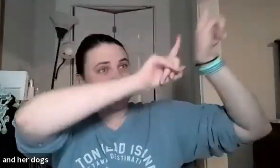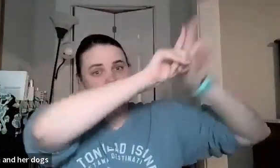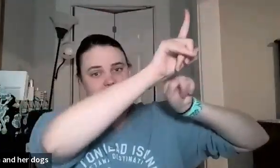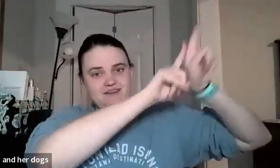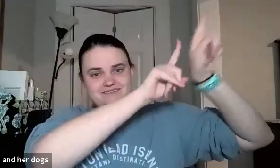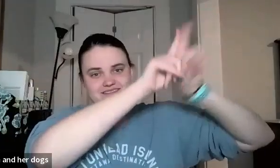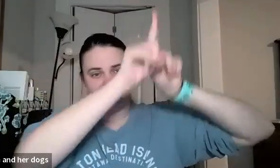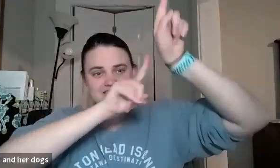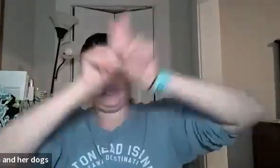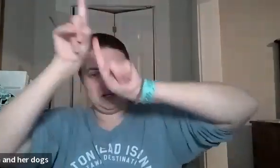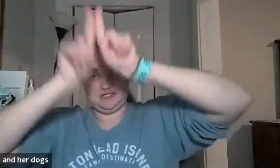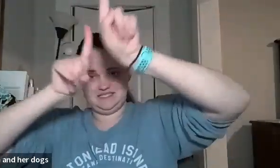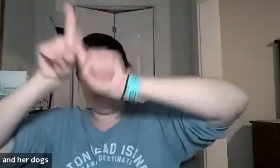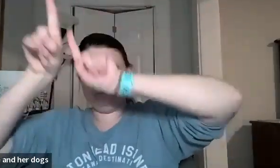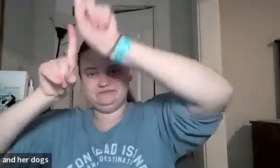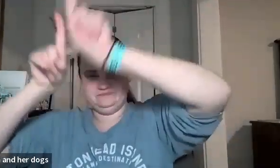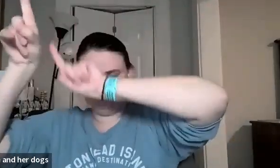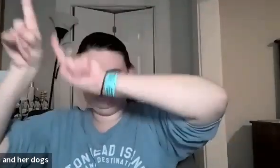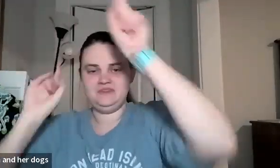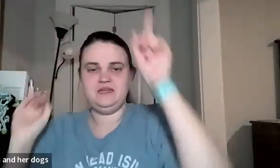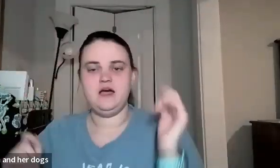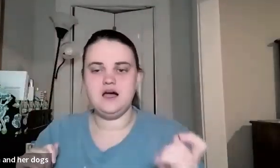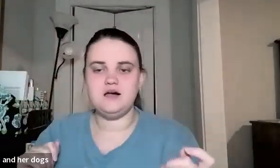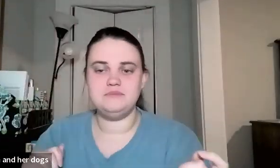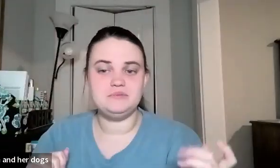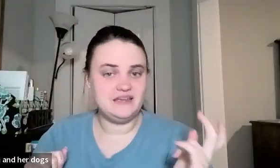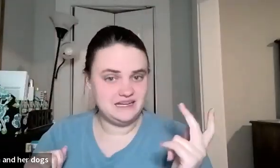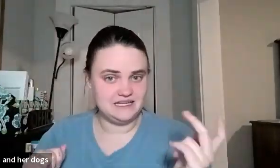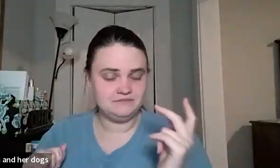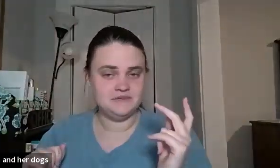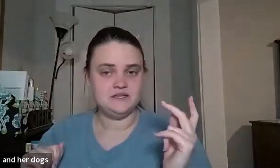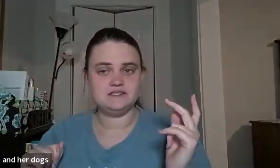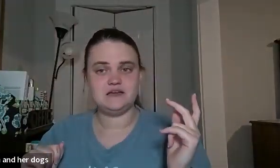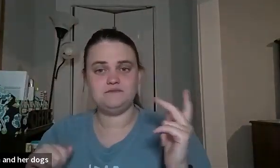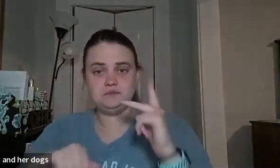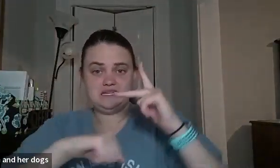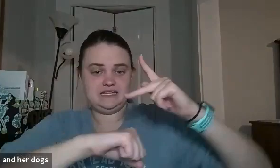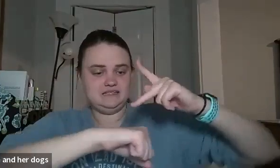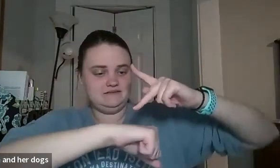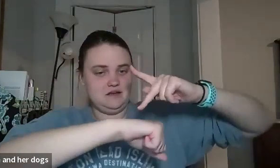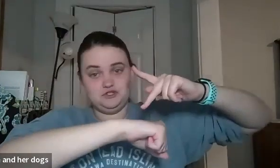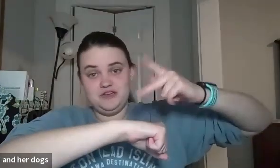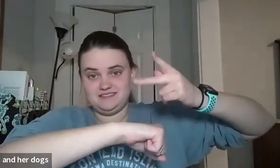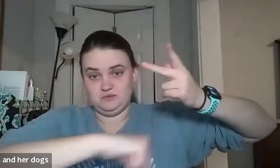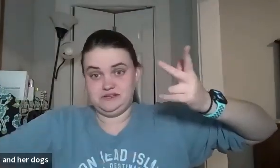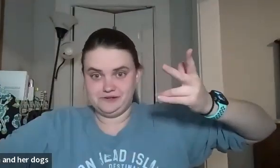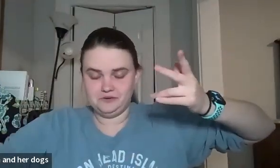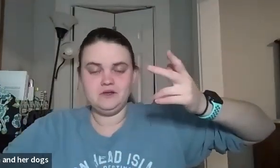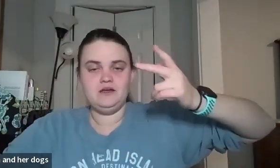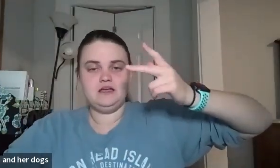up. Yeah. Stars. But planet, the sign for planet, I'll do that since we're here, is